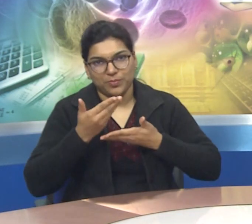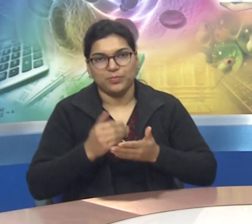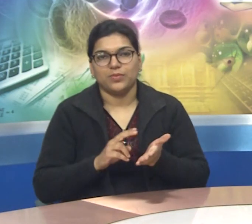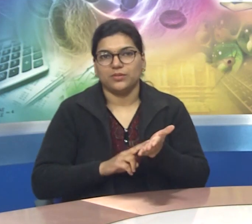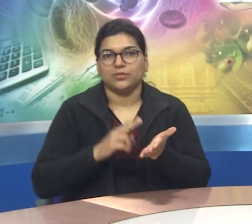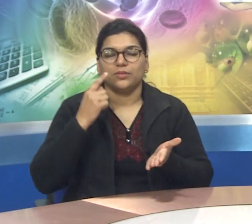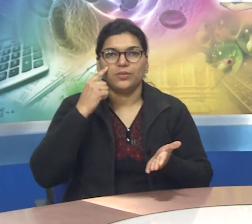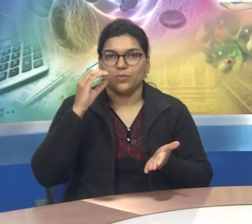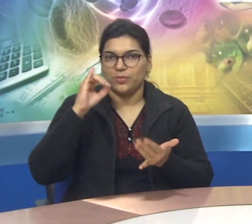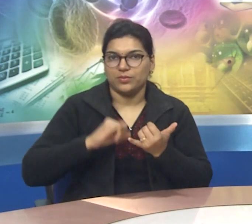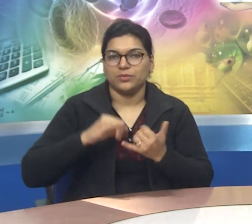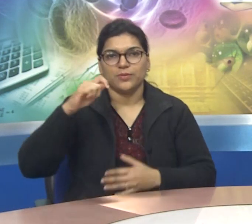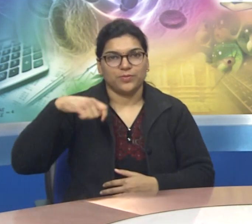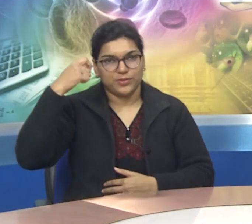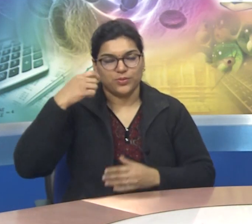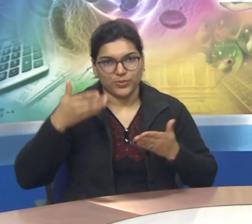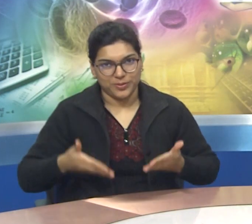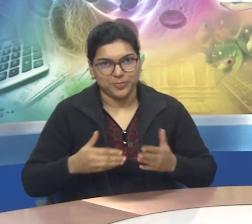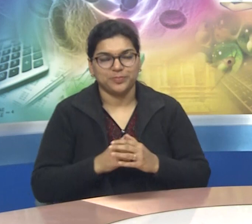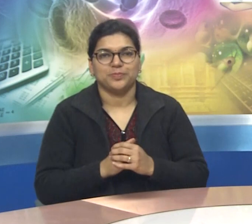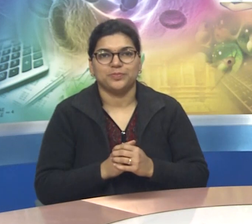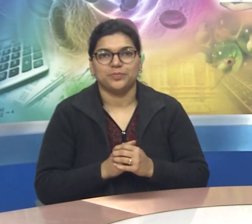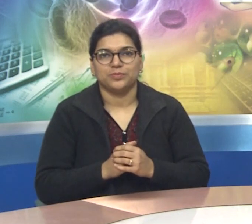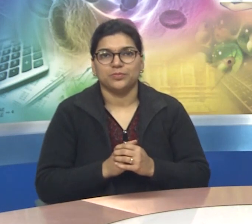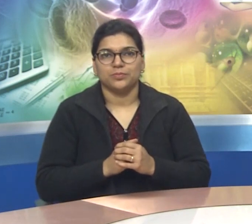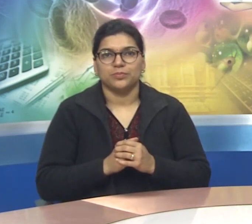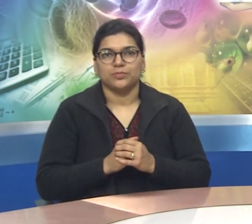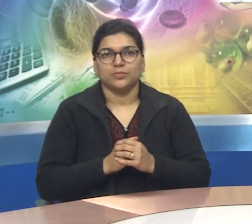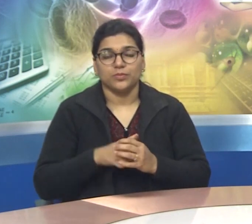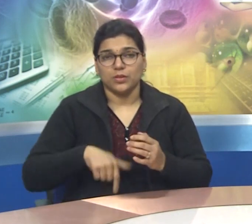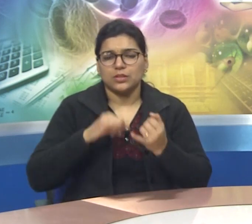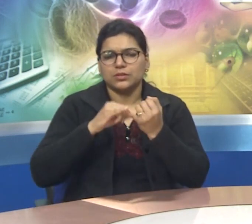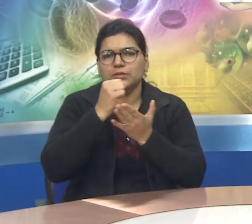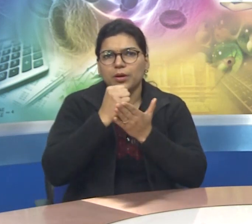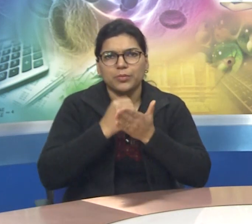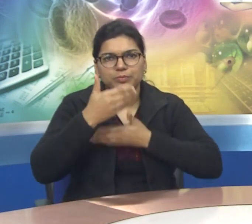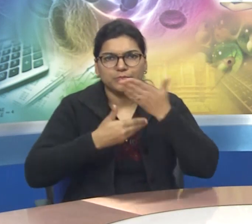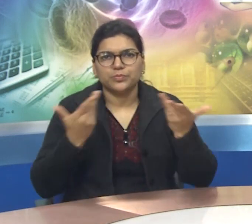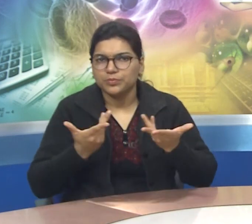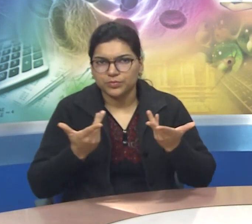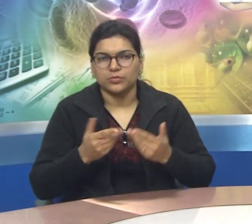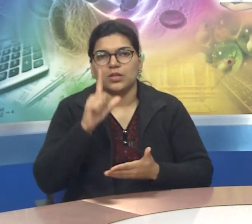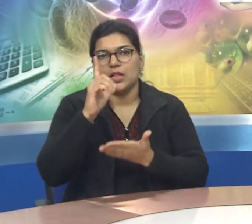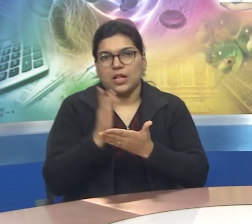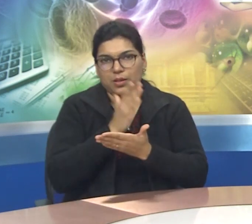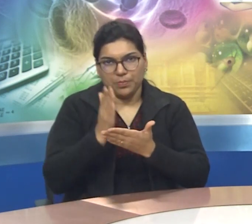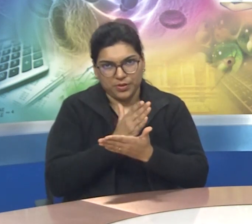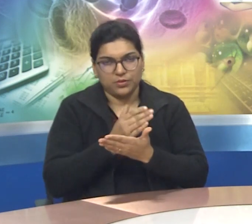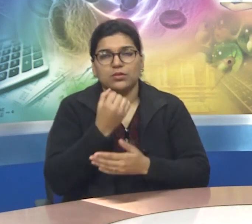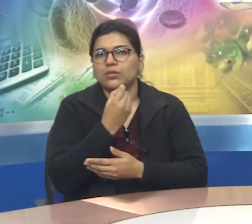Welcome you all in this educational video of NIOS. This is subject